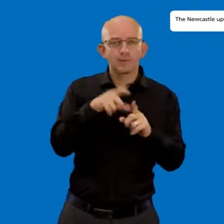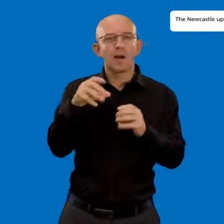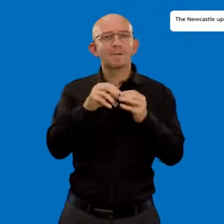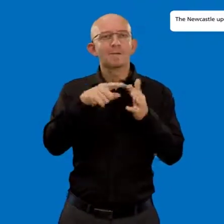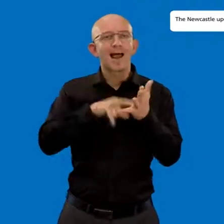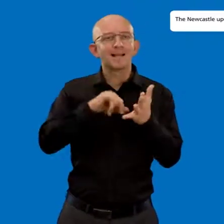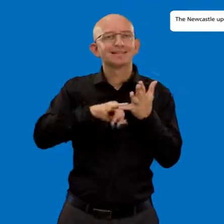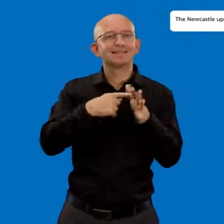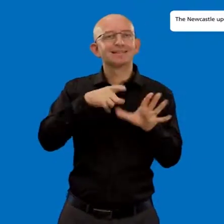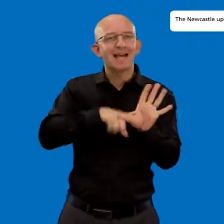etc.